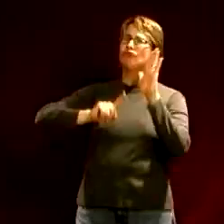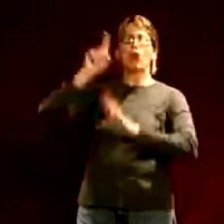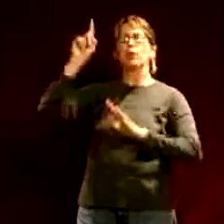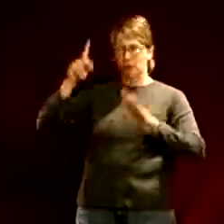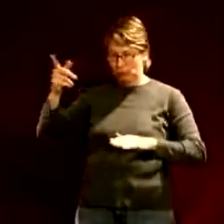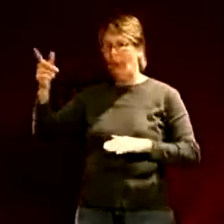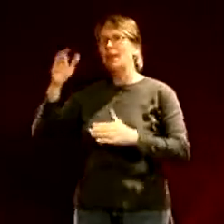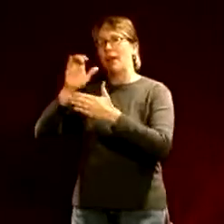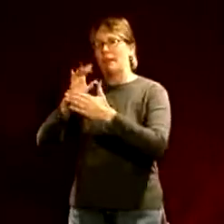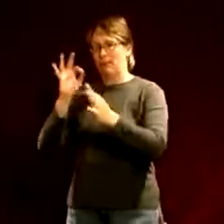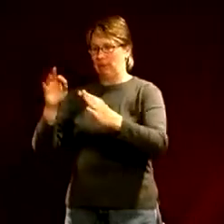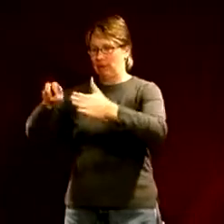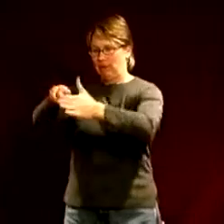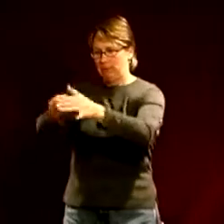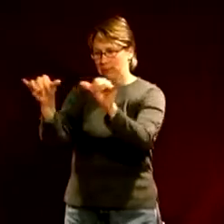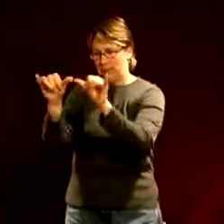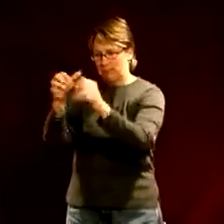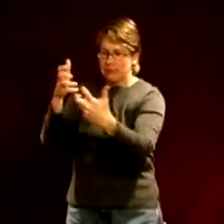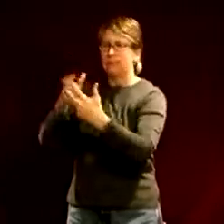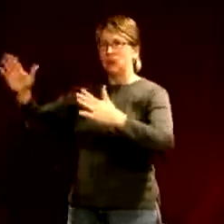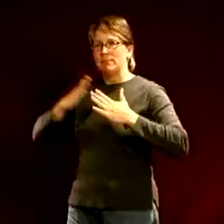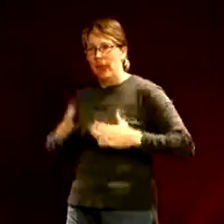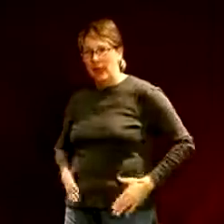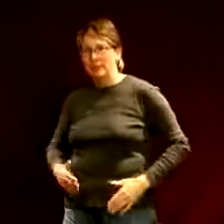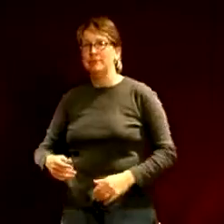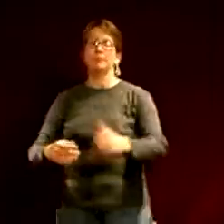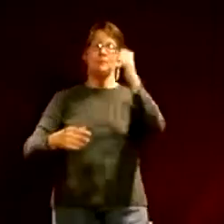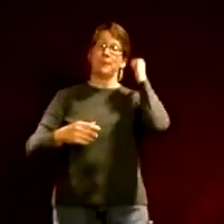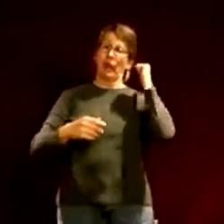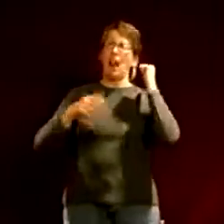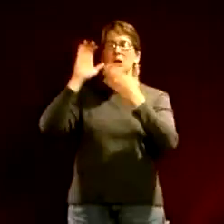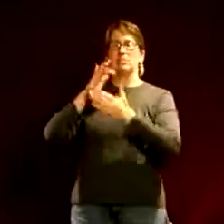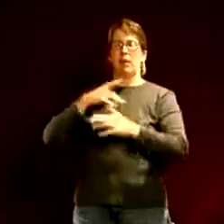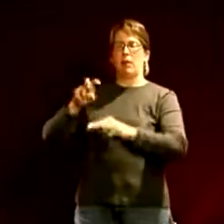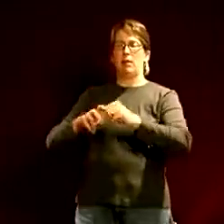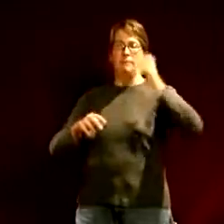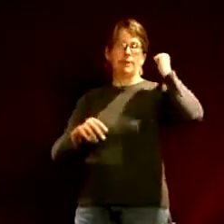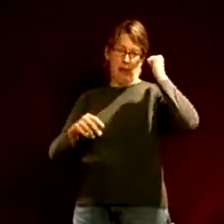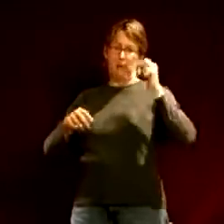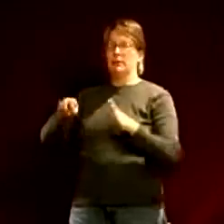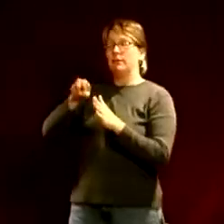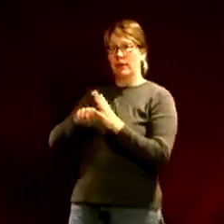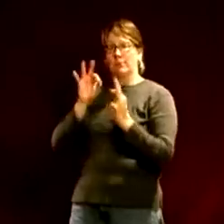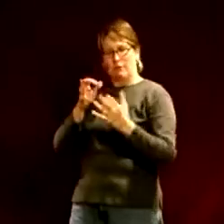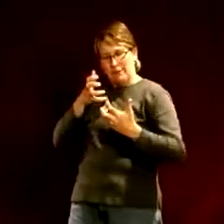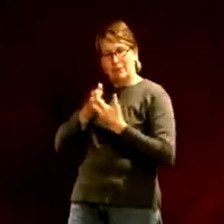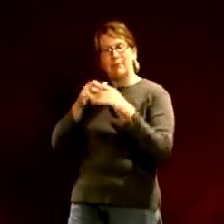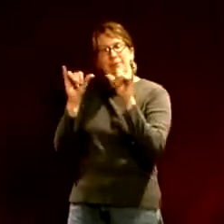wife, and you know, he could make it accordingly so that when they sit in, it fits them perfectly. If they're sitting in the front or the back, they know exactly